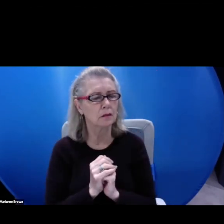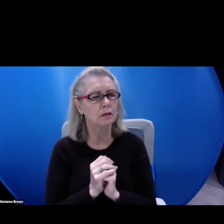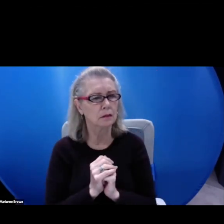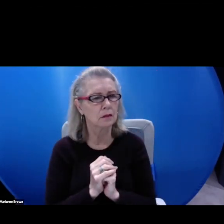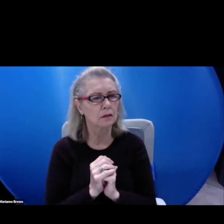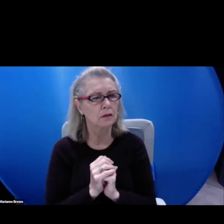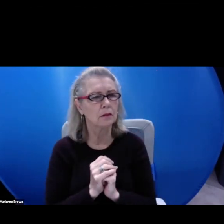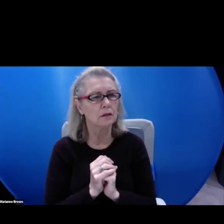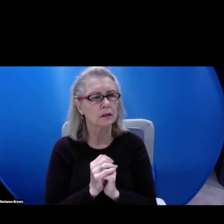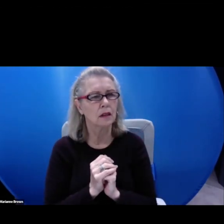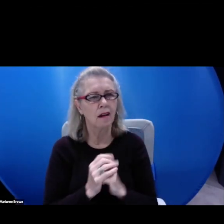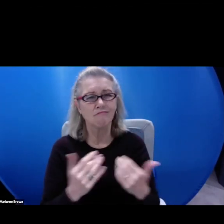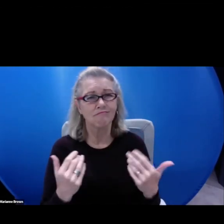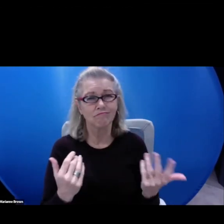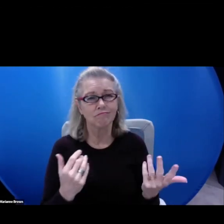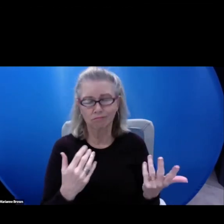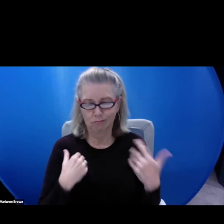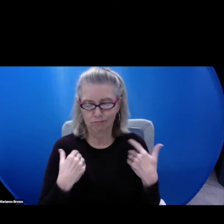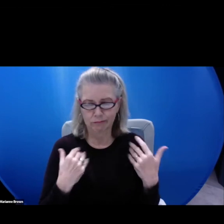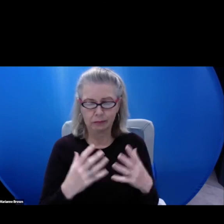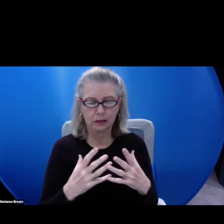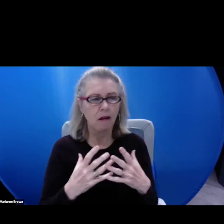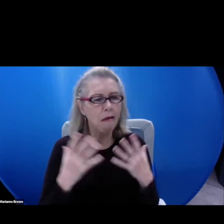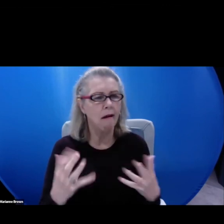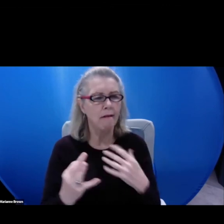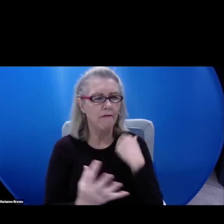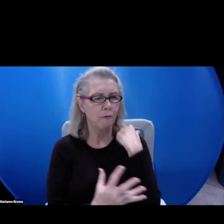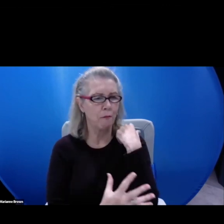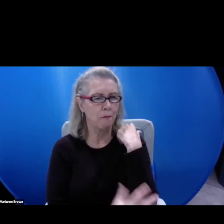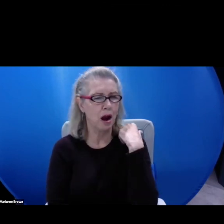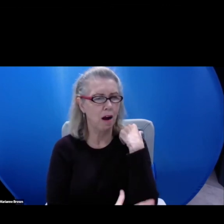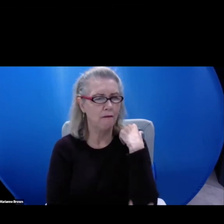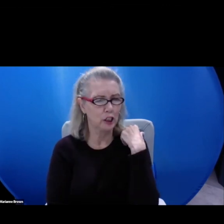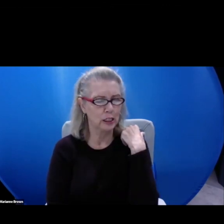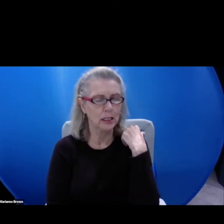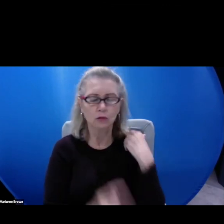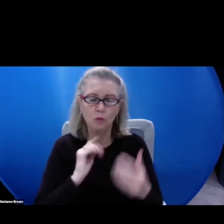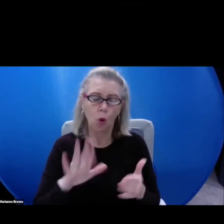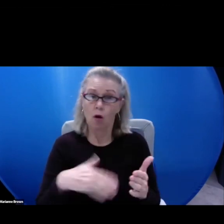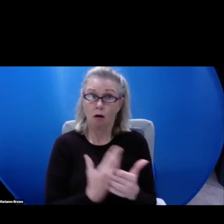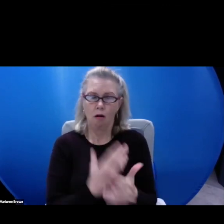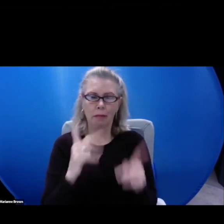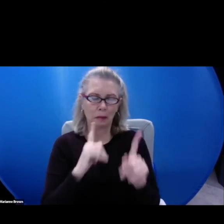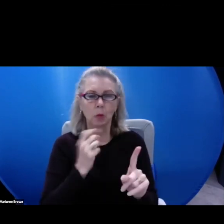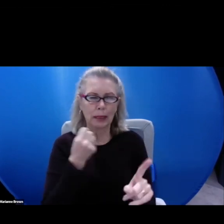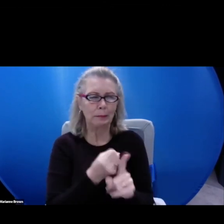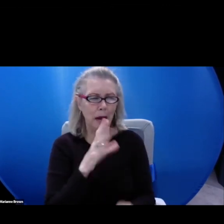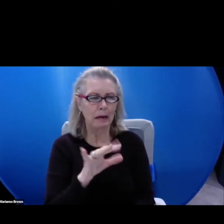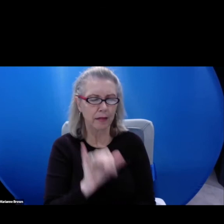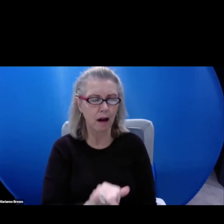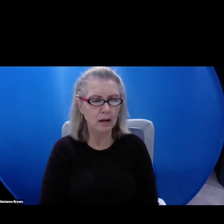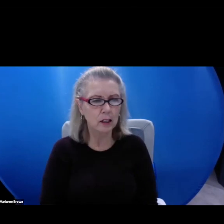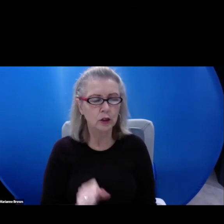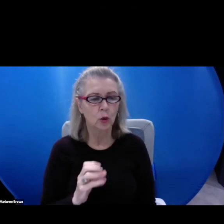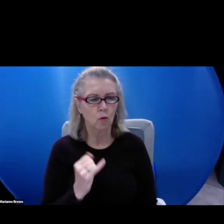with much poverty, and then the whole society was impacted on that. So artists